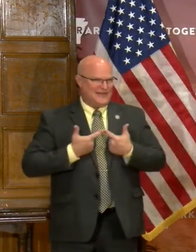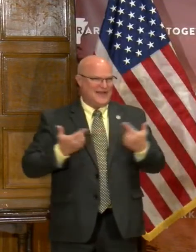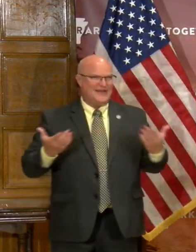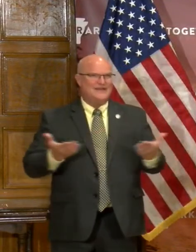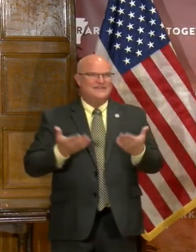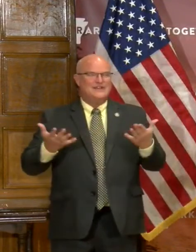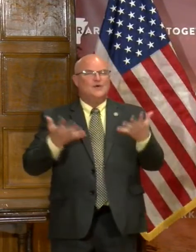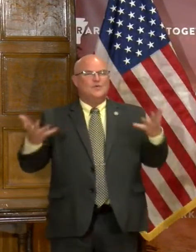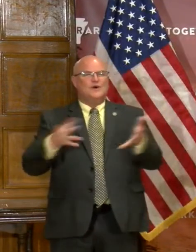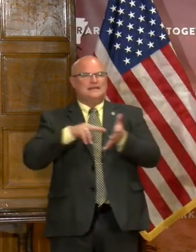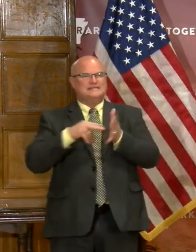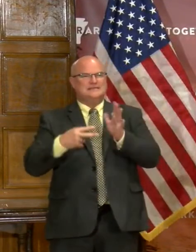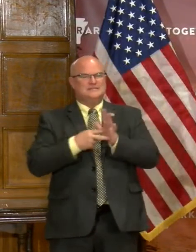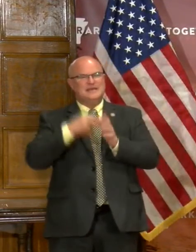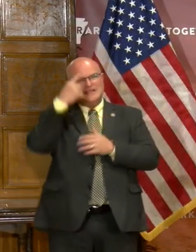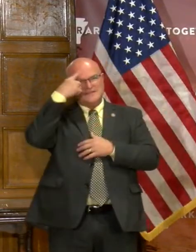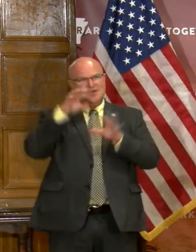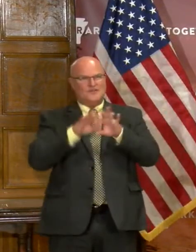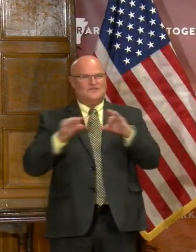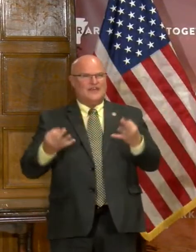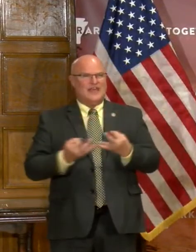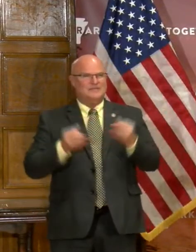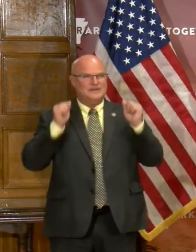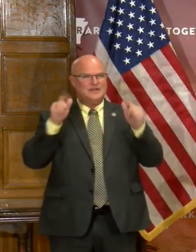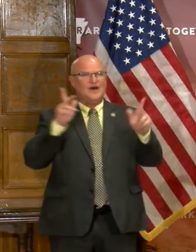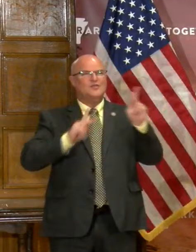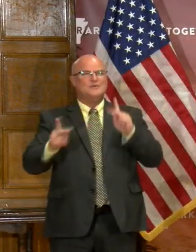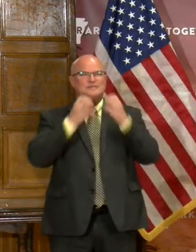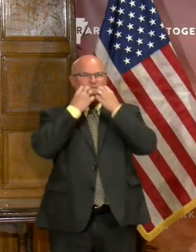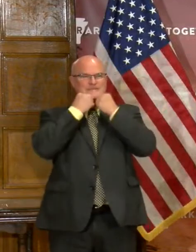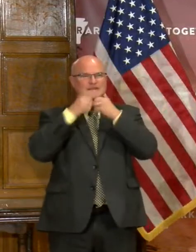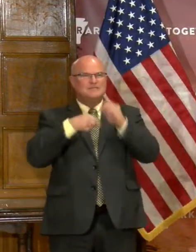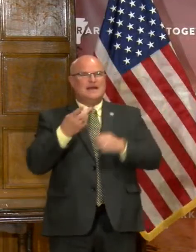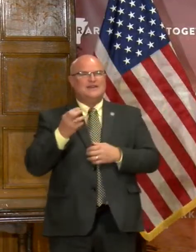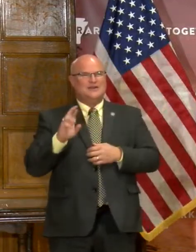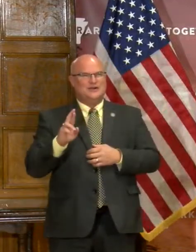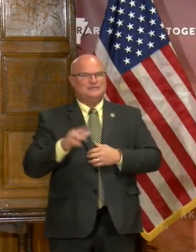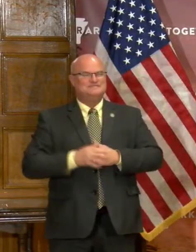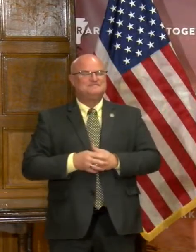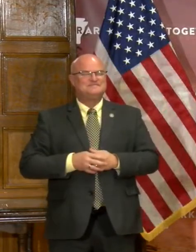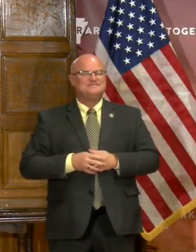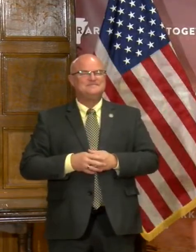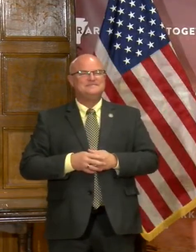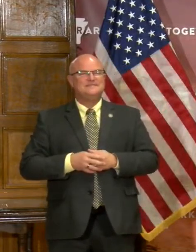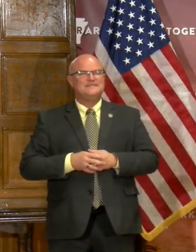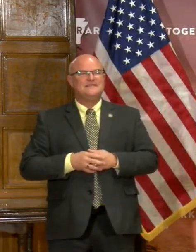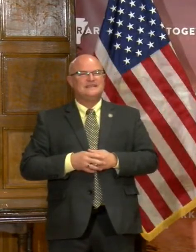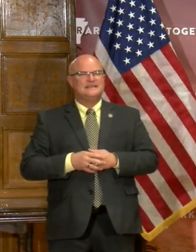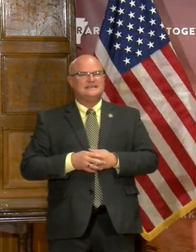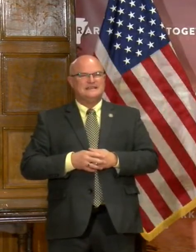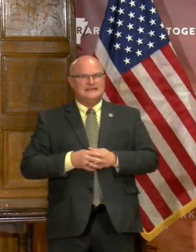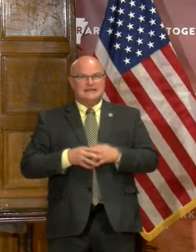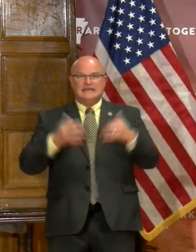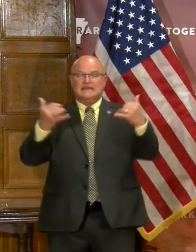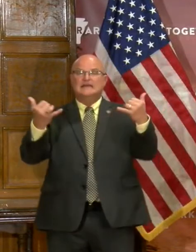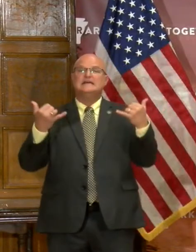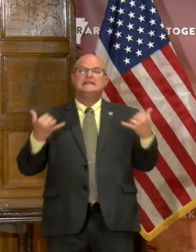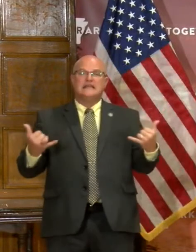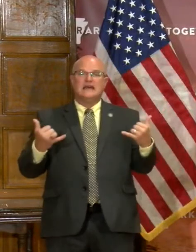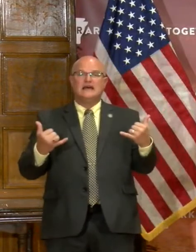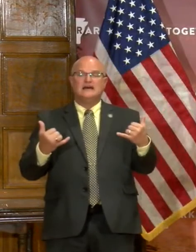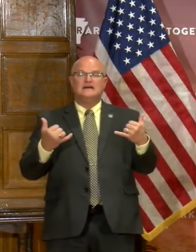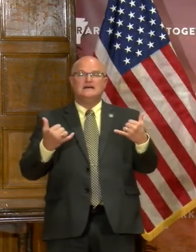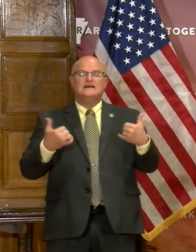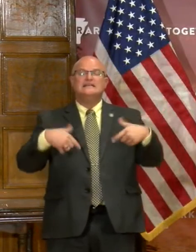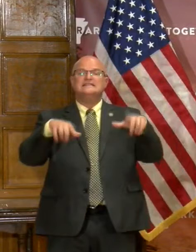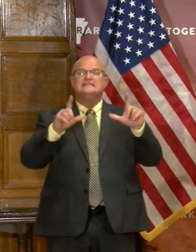and what that she means to her family and all those who care about her. Let me go to the next